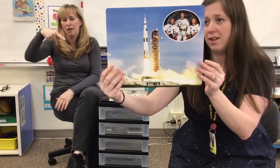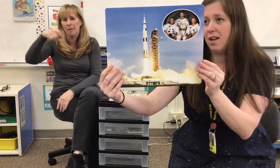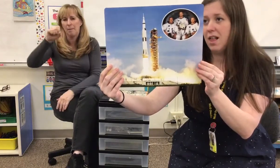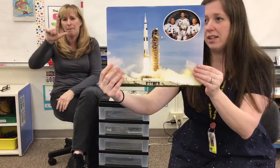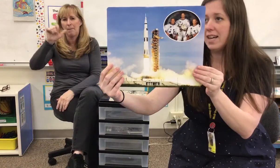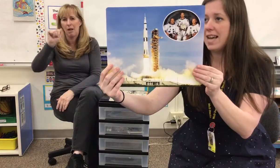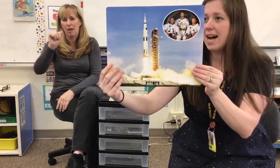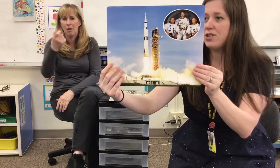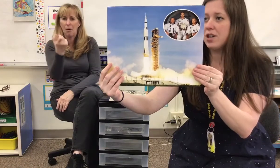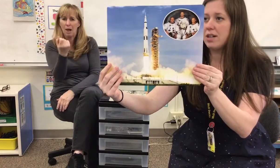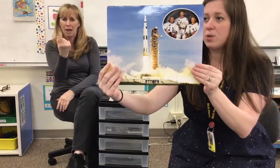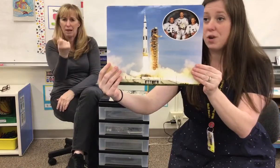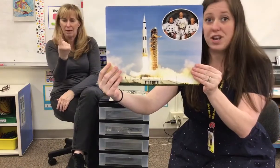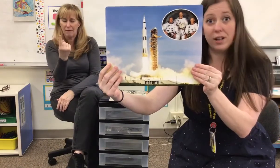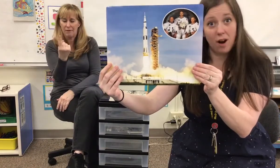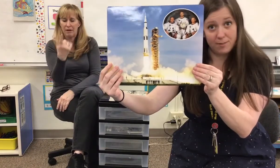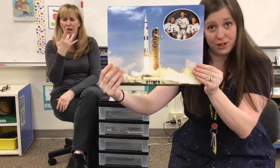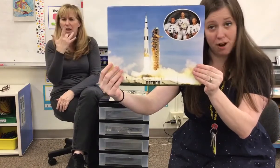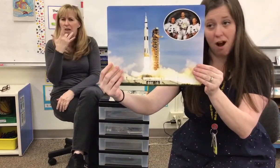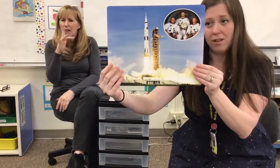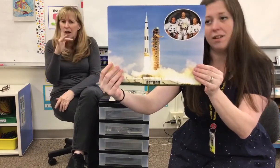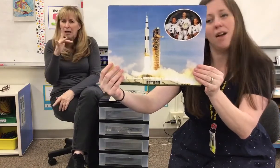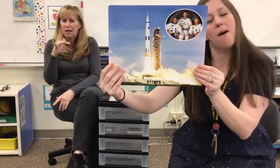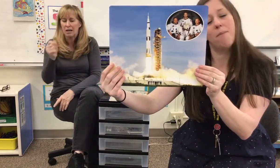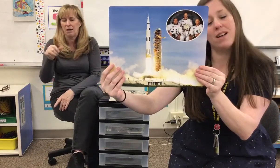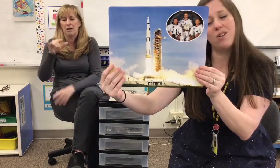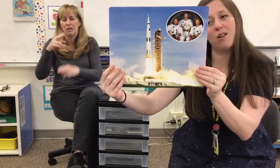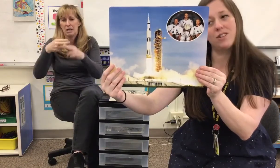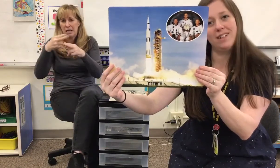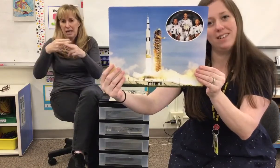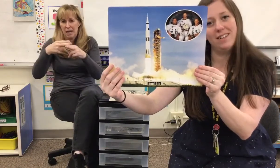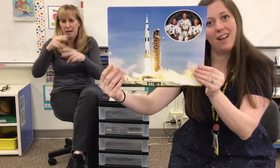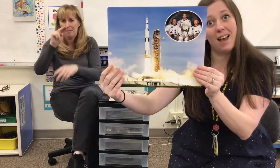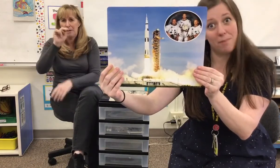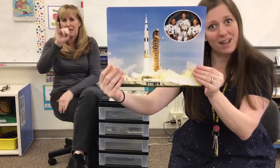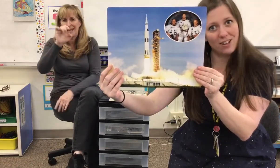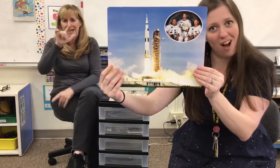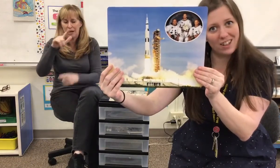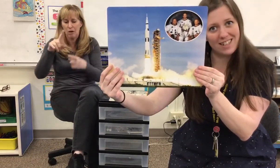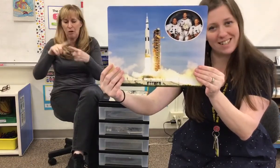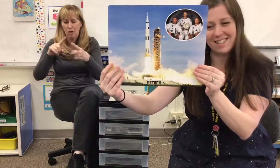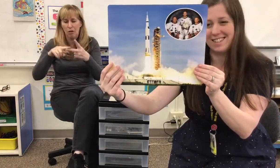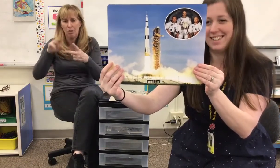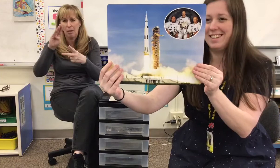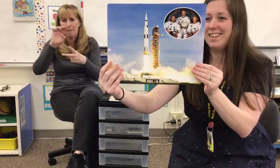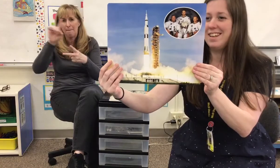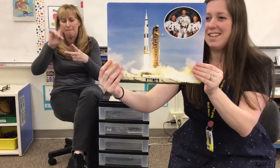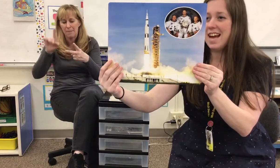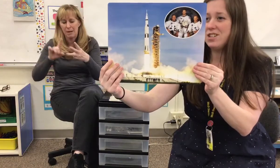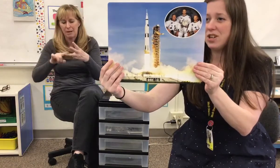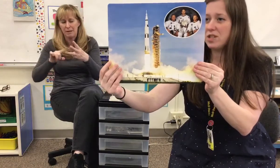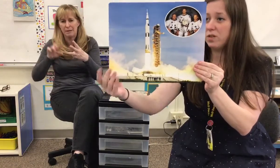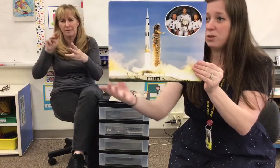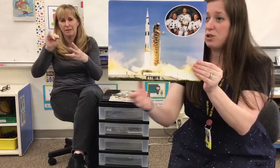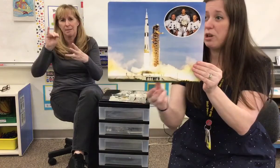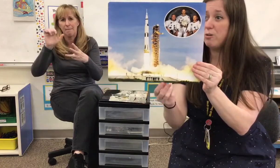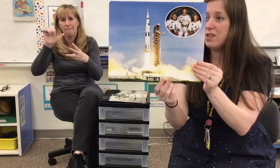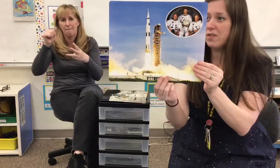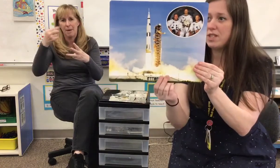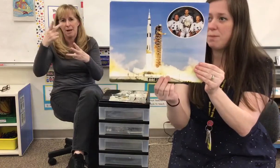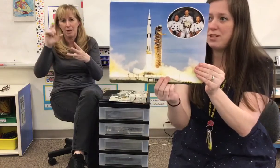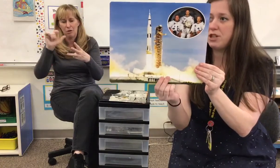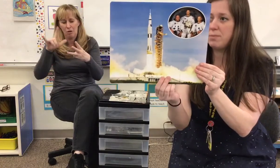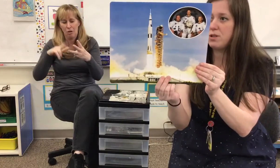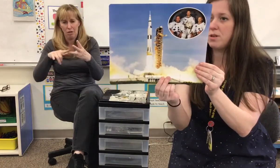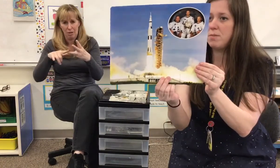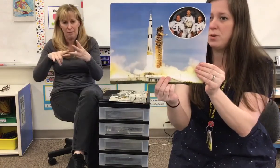11. The lucky astronauts were Neil Armstrong, Buzz Aldrin, and Michael Collins. The astronauts flew two